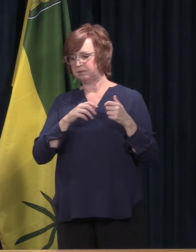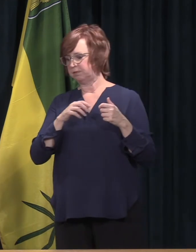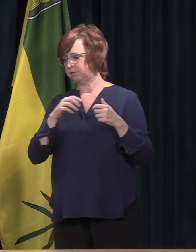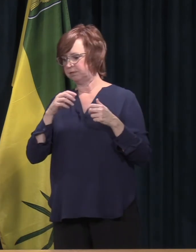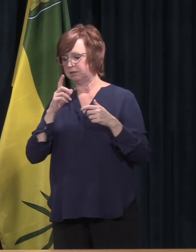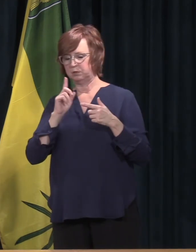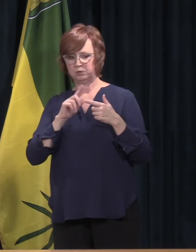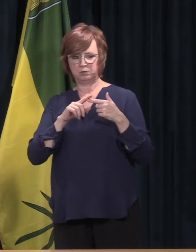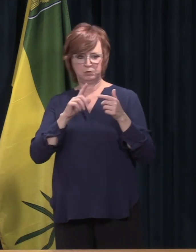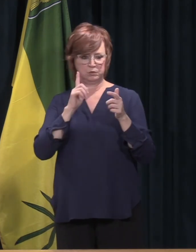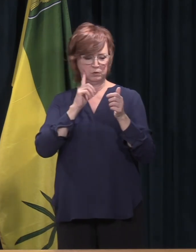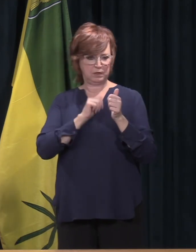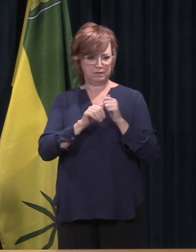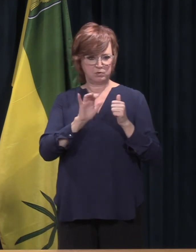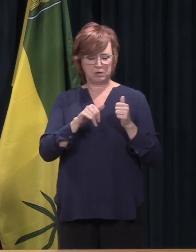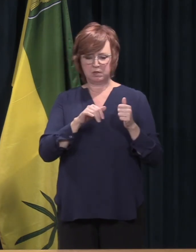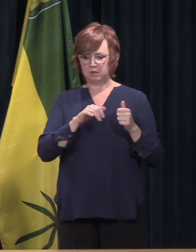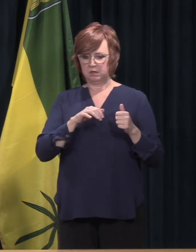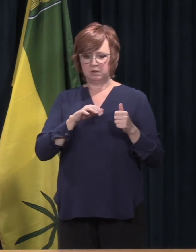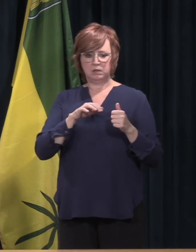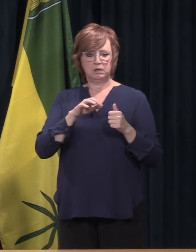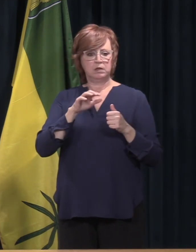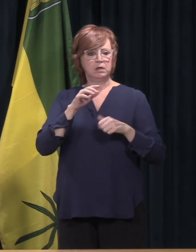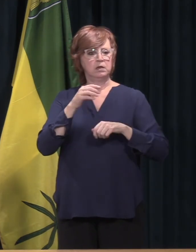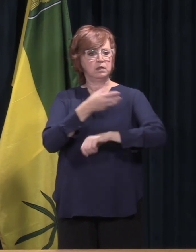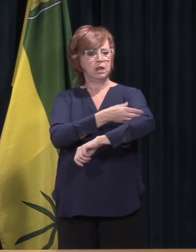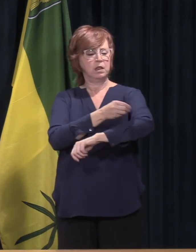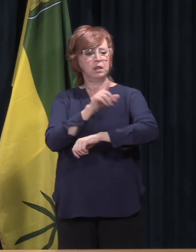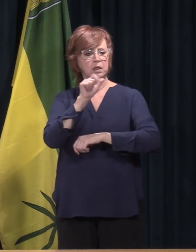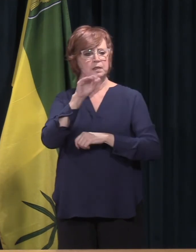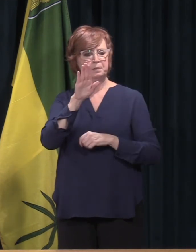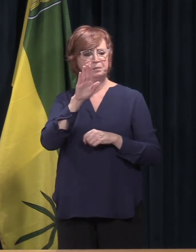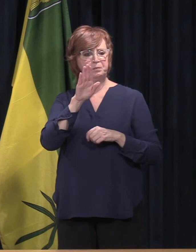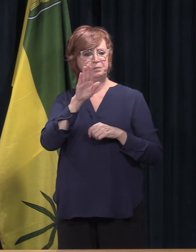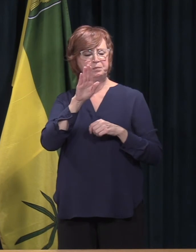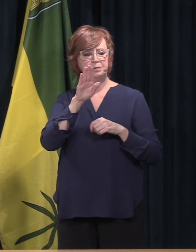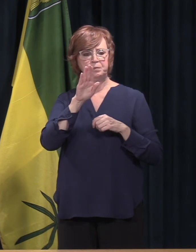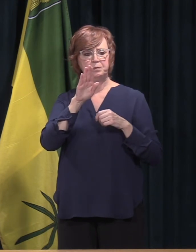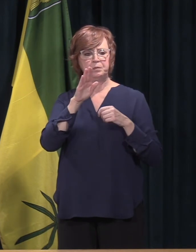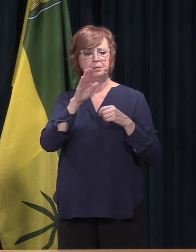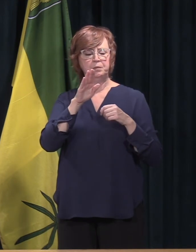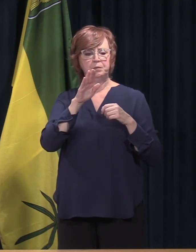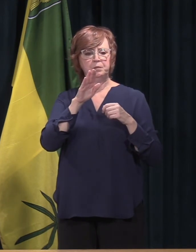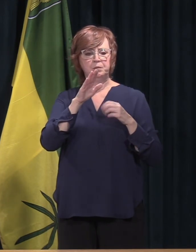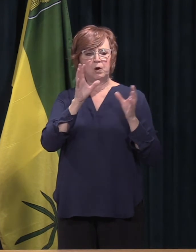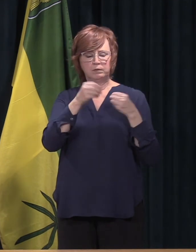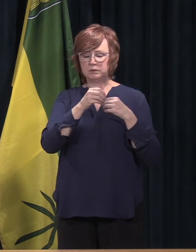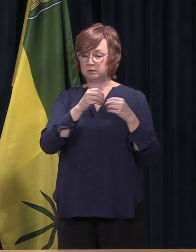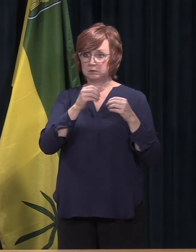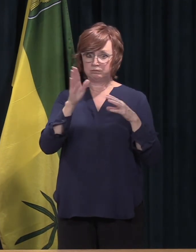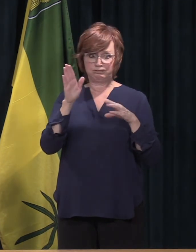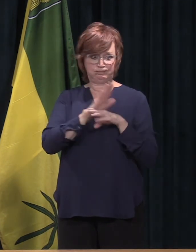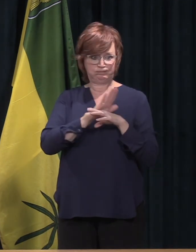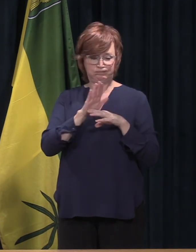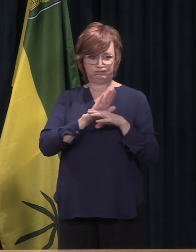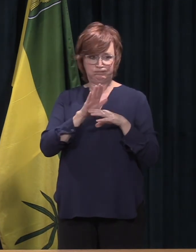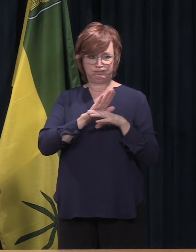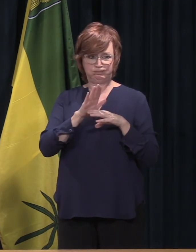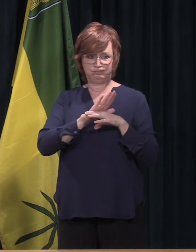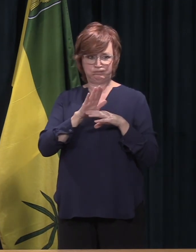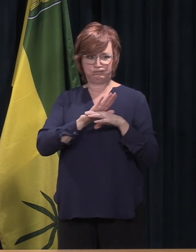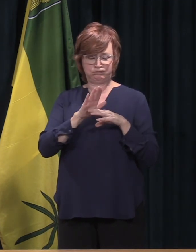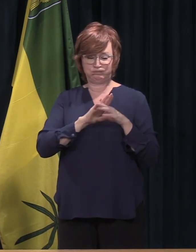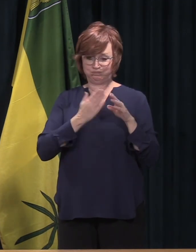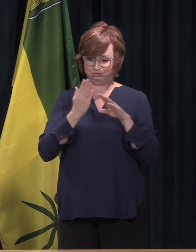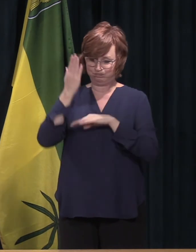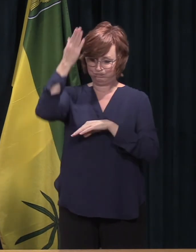running extra overtime, who are doing the test. Assessment centers were not a part of routine care. They've been set